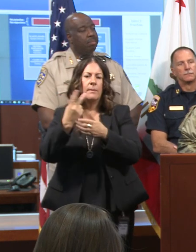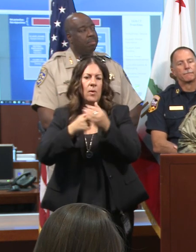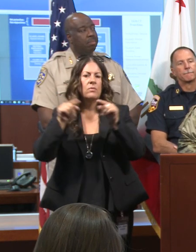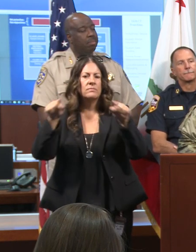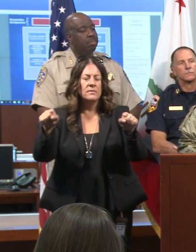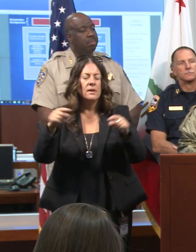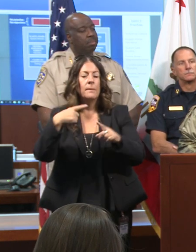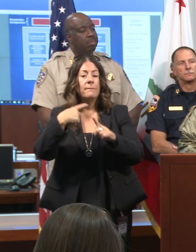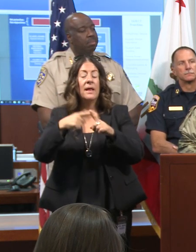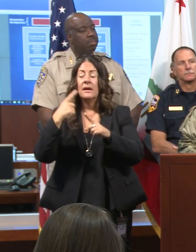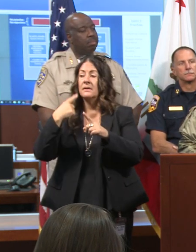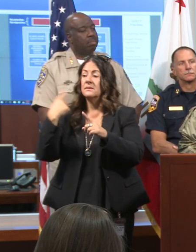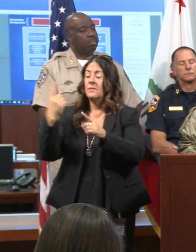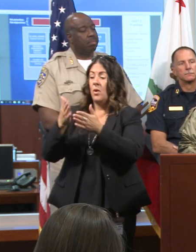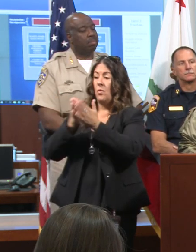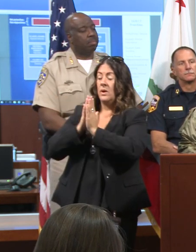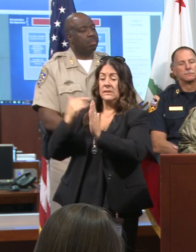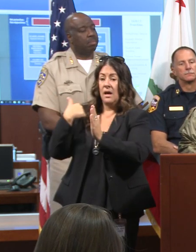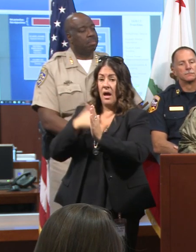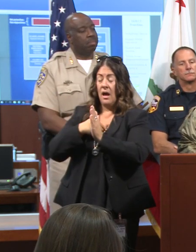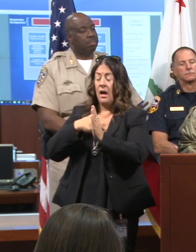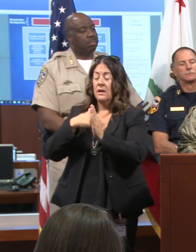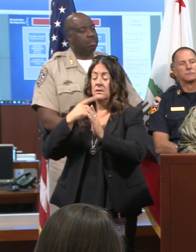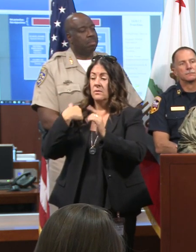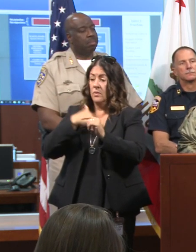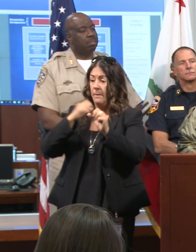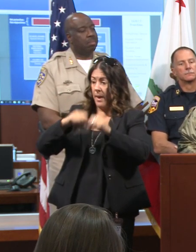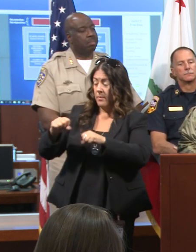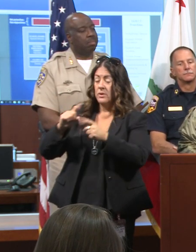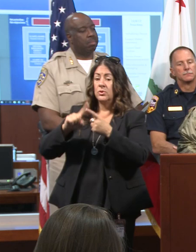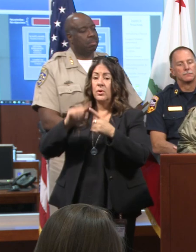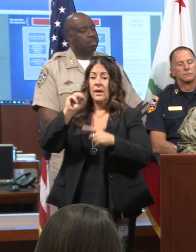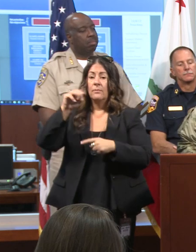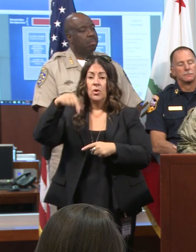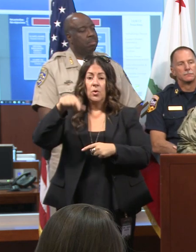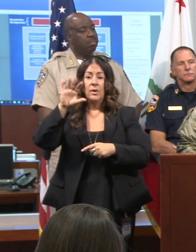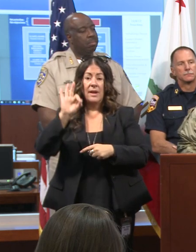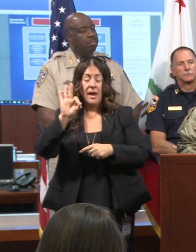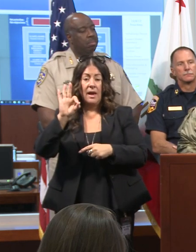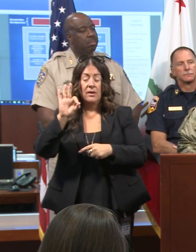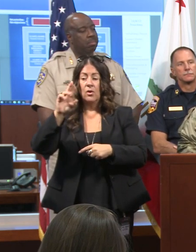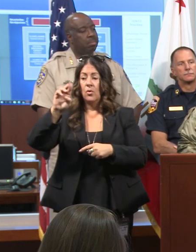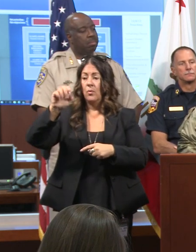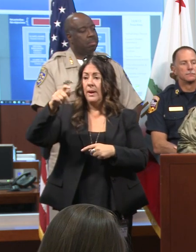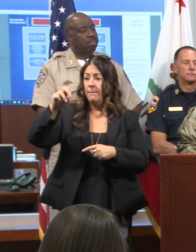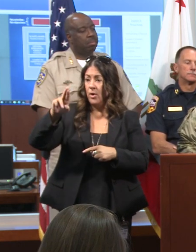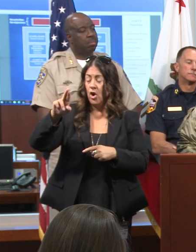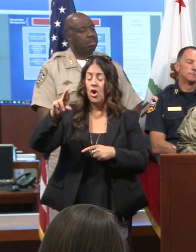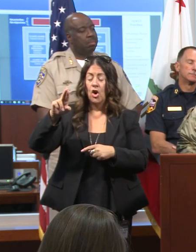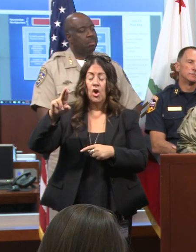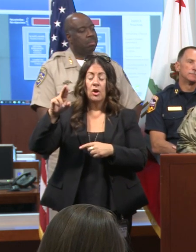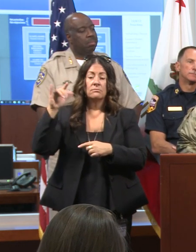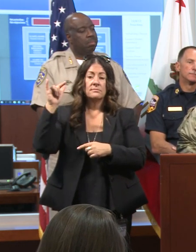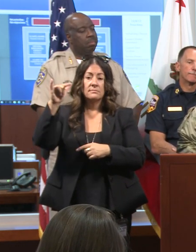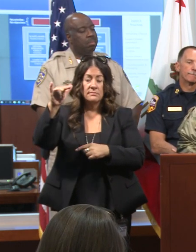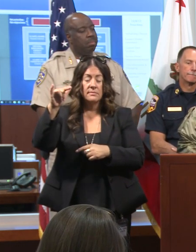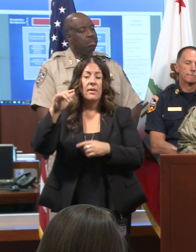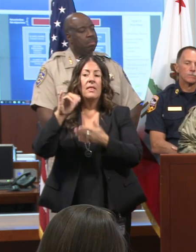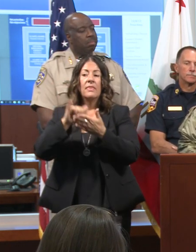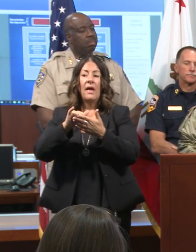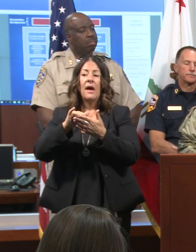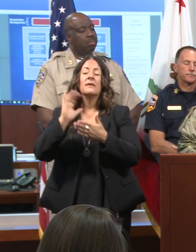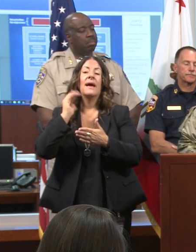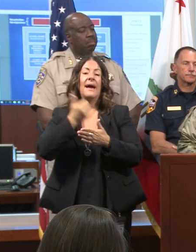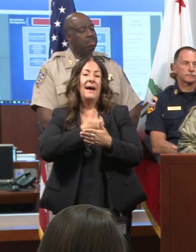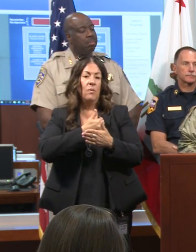request and forwarded a request for us to be able to fly our MQ-9 Reaper unmanned aircraft to the Secretary of Defense that will enable us